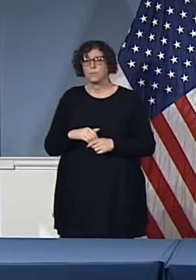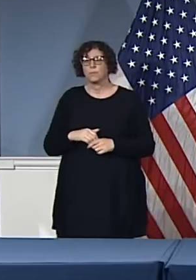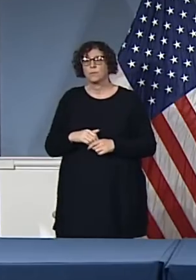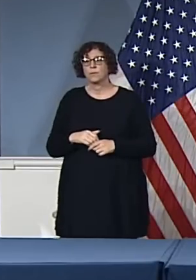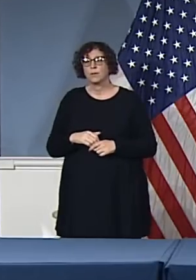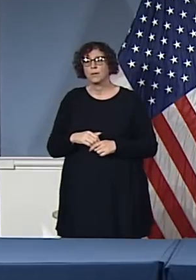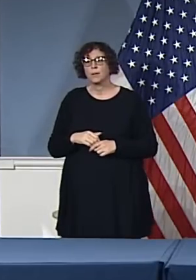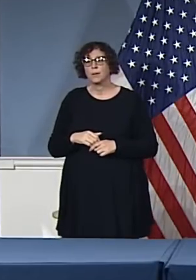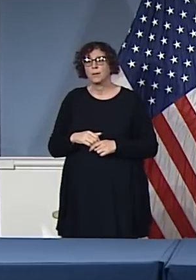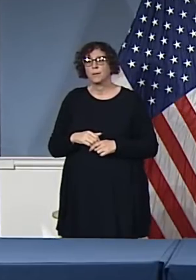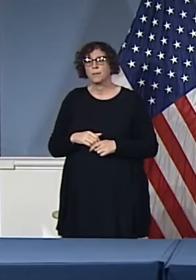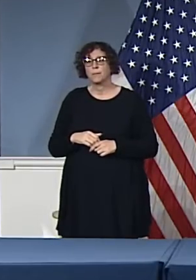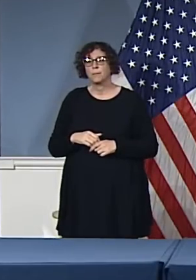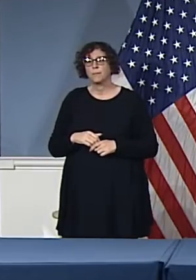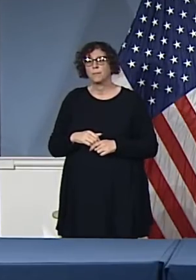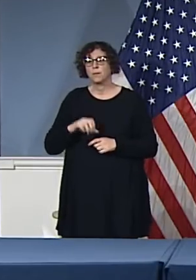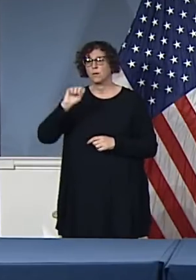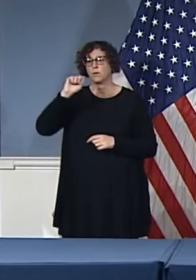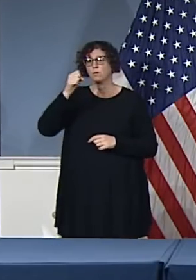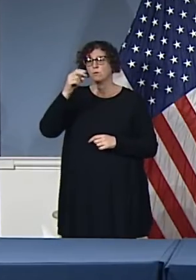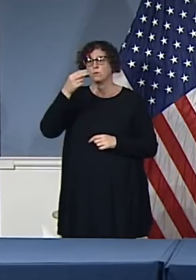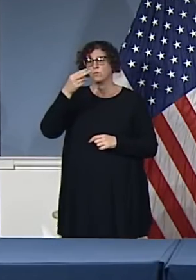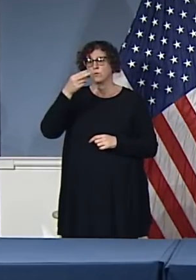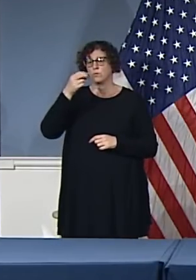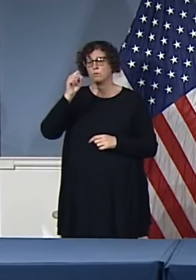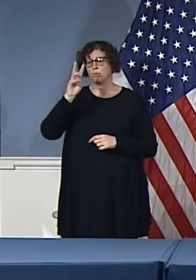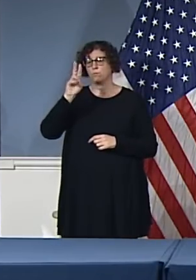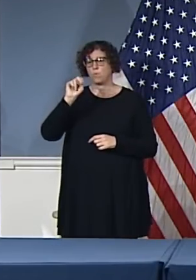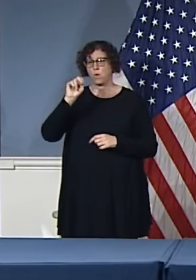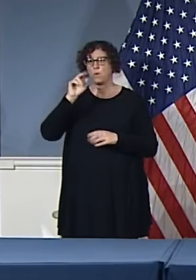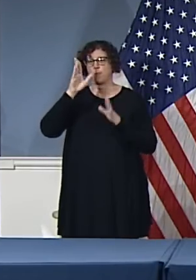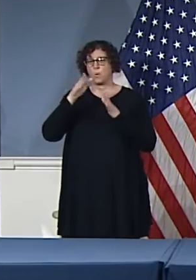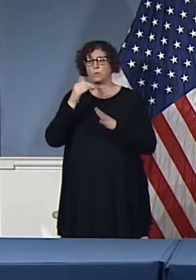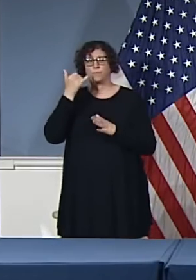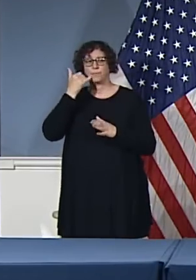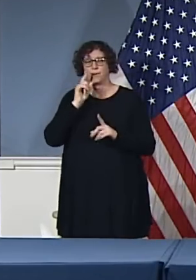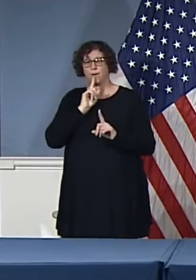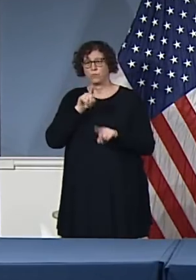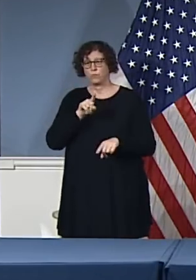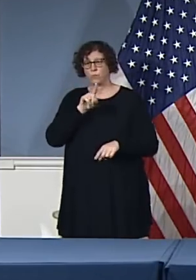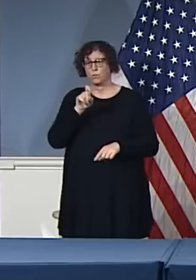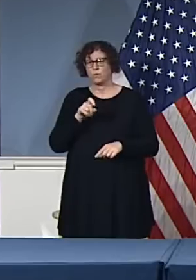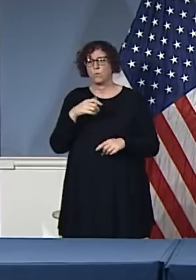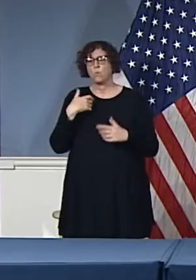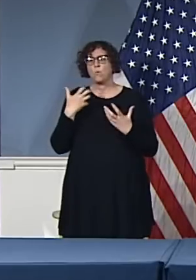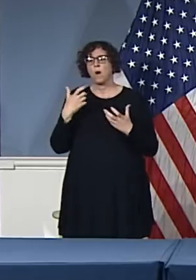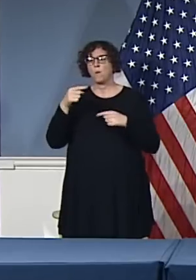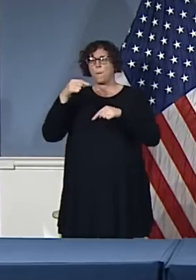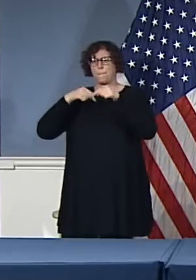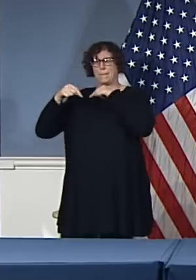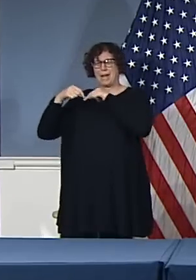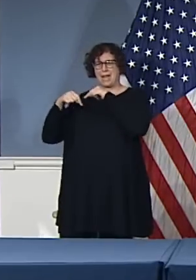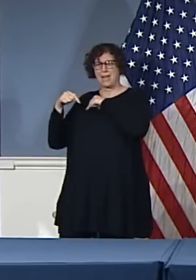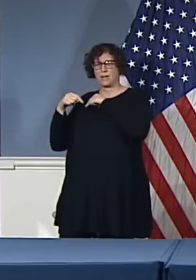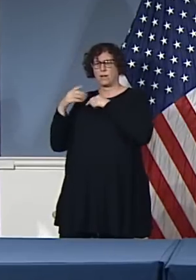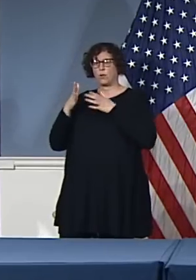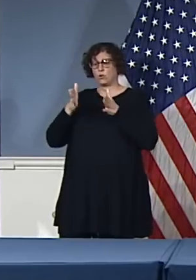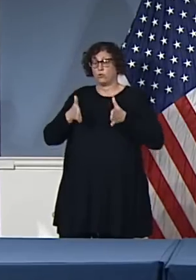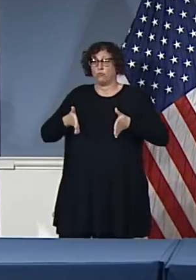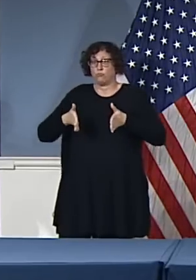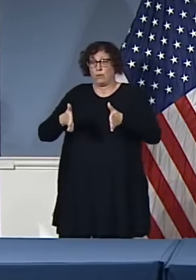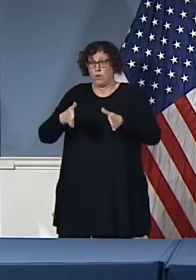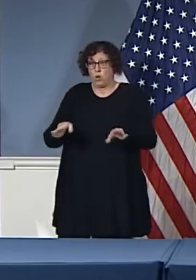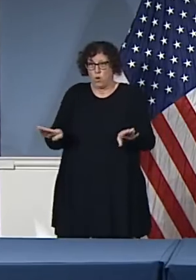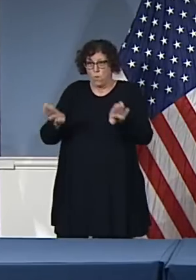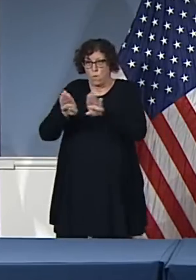of closing some streets to vehicular traffic. Are there any details under consideration at this time, like the number of